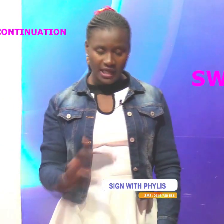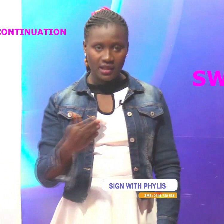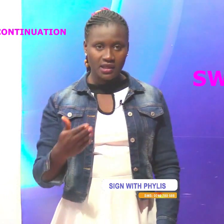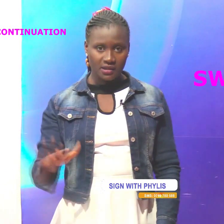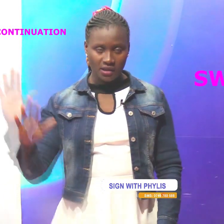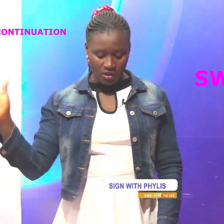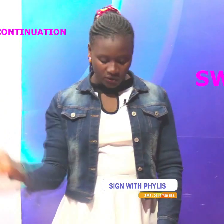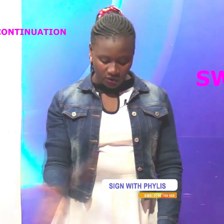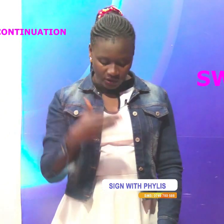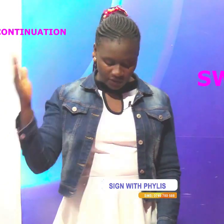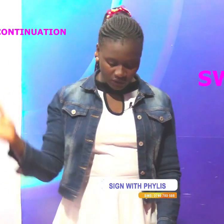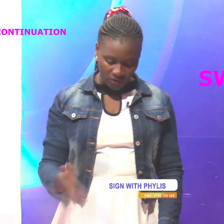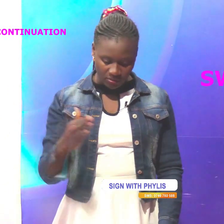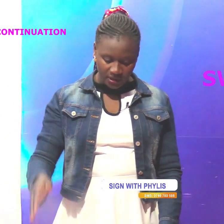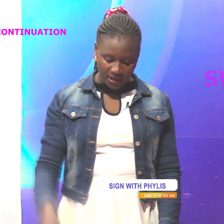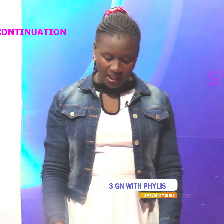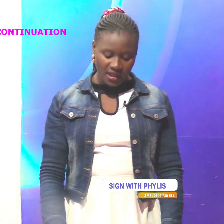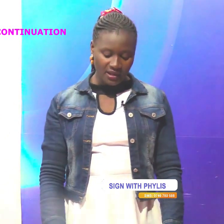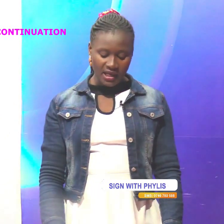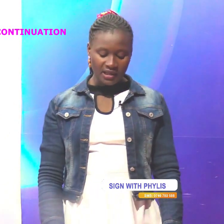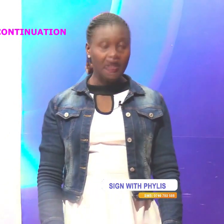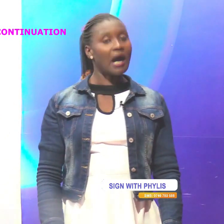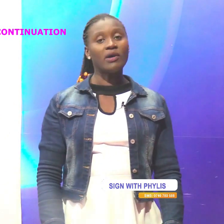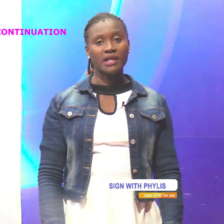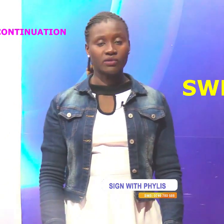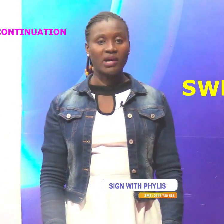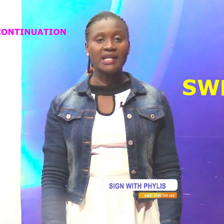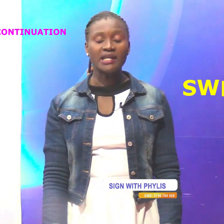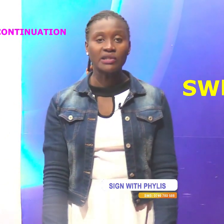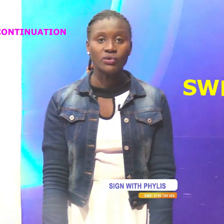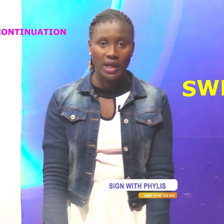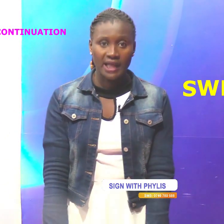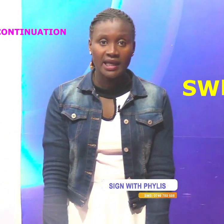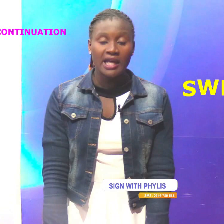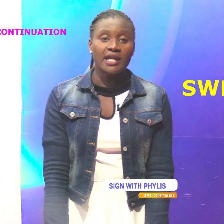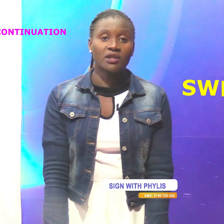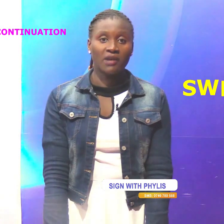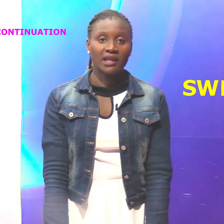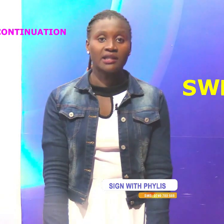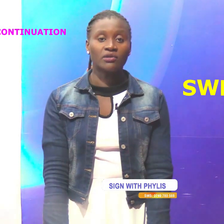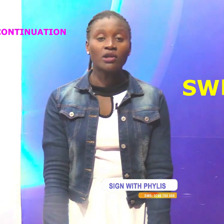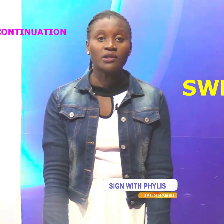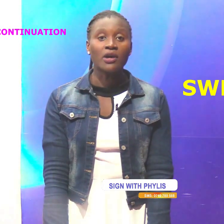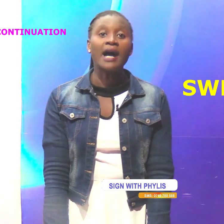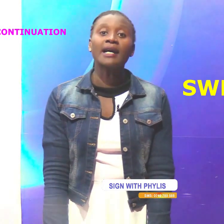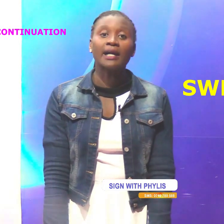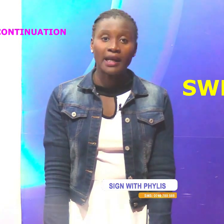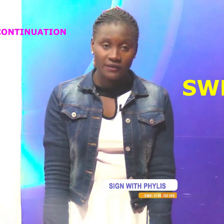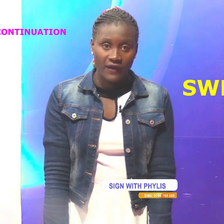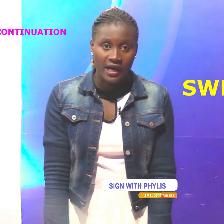this. Sweep. And then our next word is swell. Swell is also a classifier.